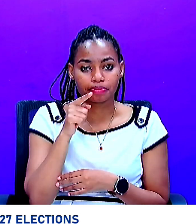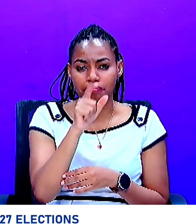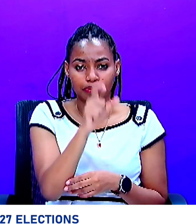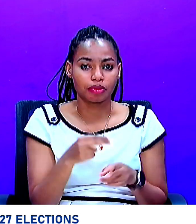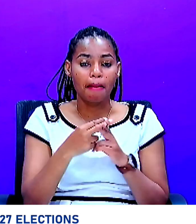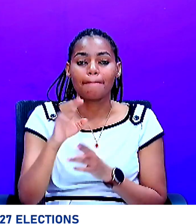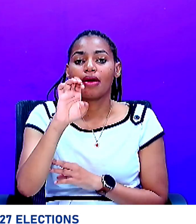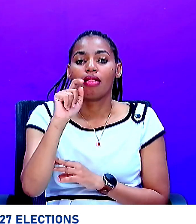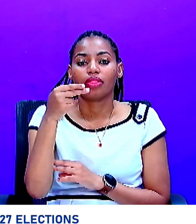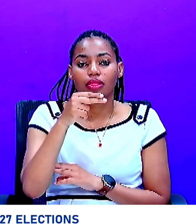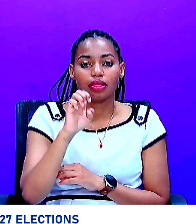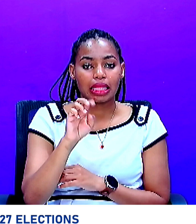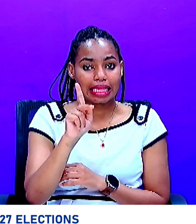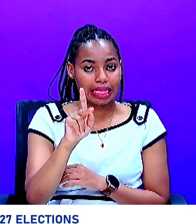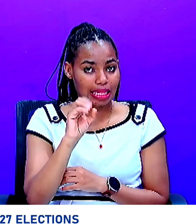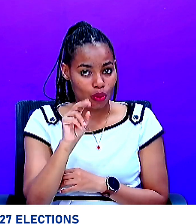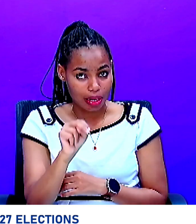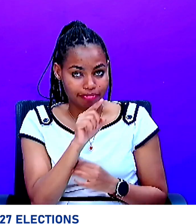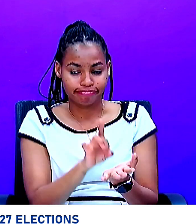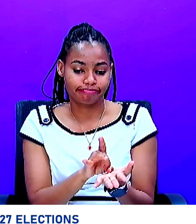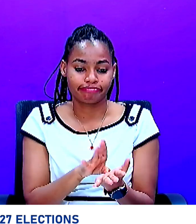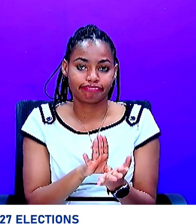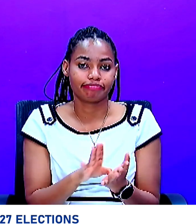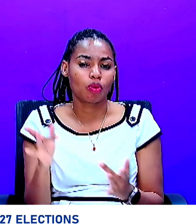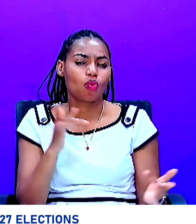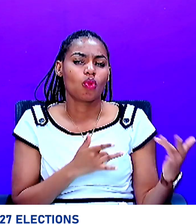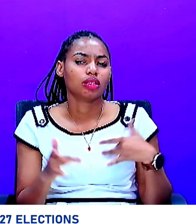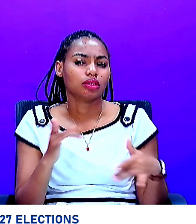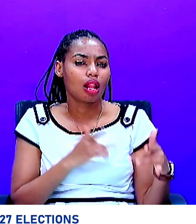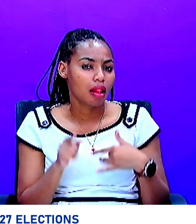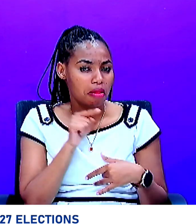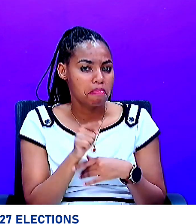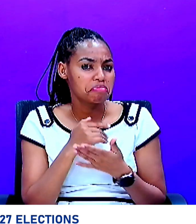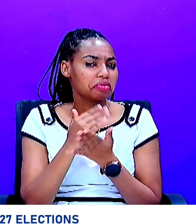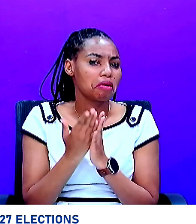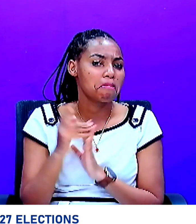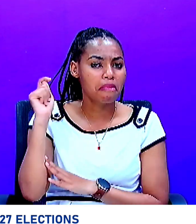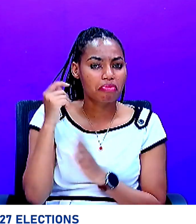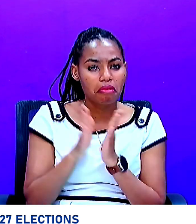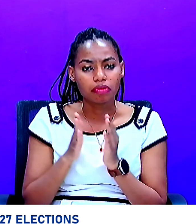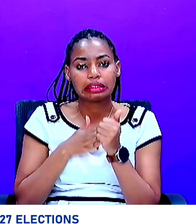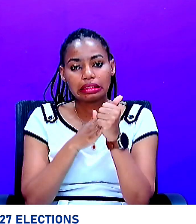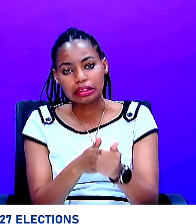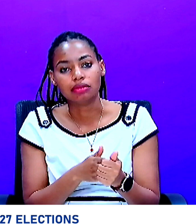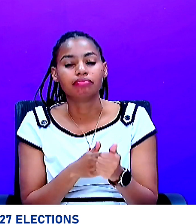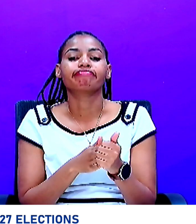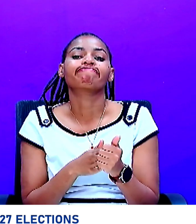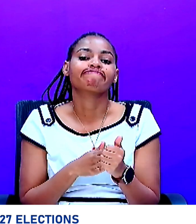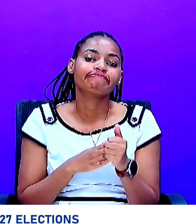vowing that the polls will be free and fair. Speaking in Nairobi on Wednesday, Ethekon discussed